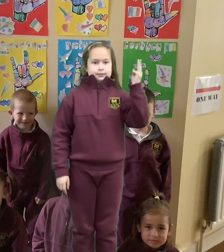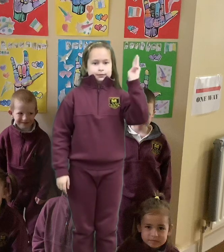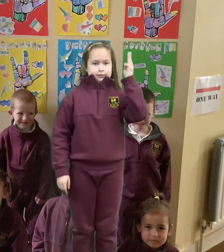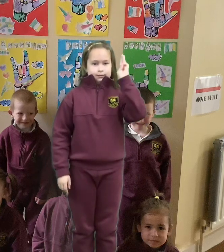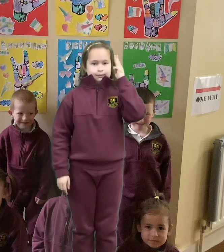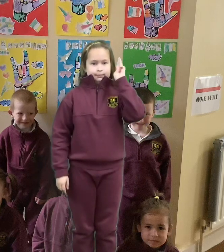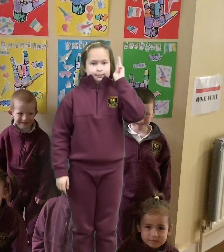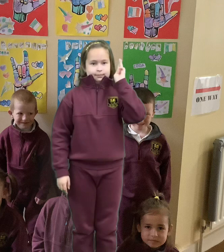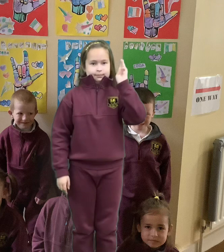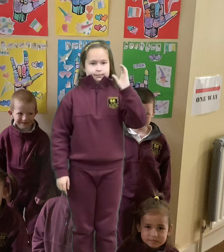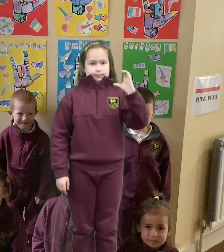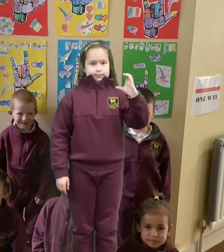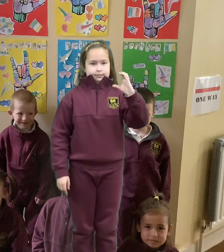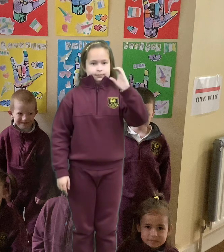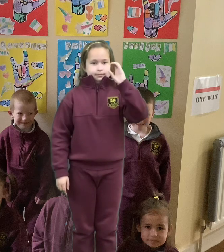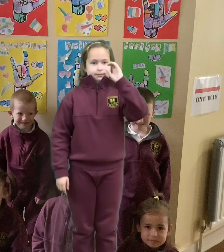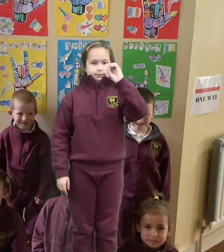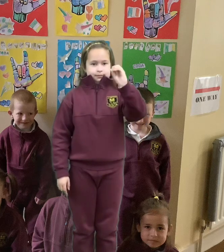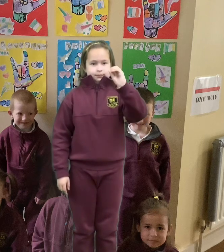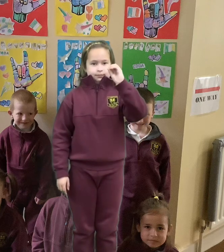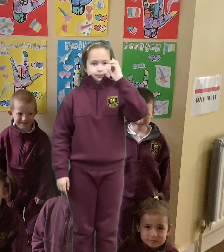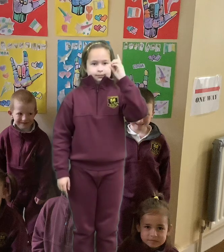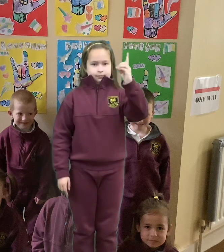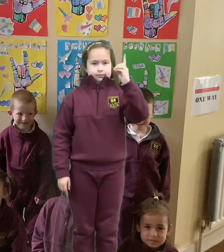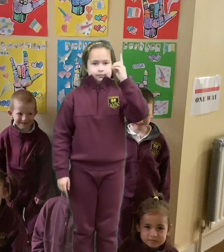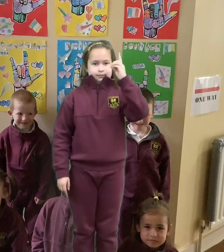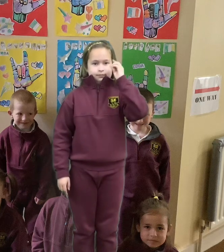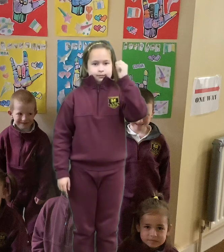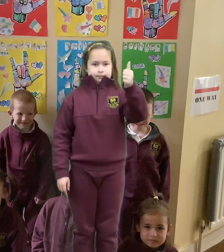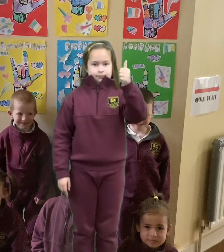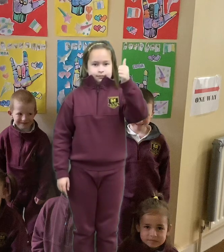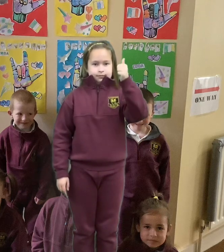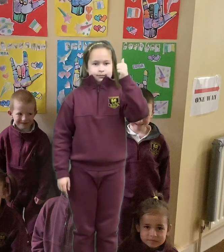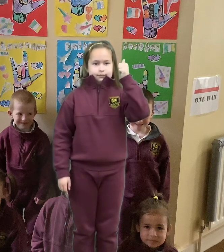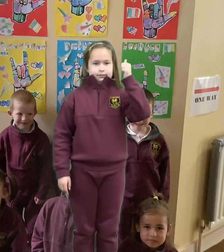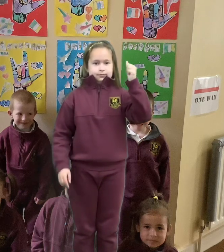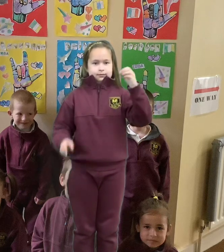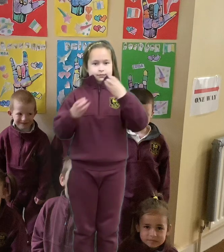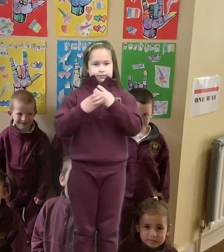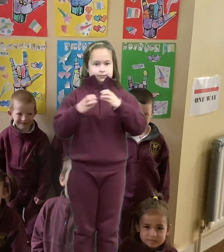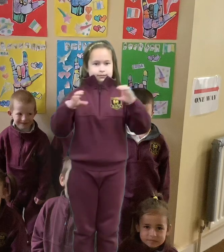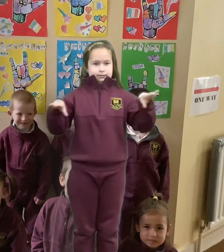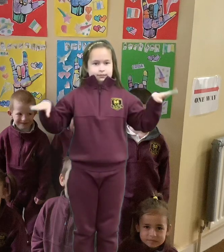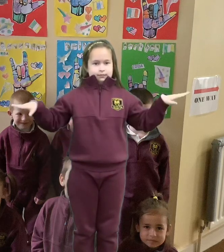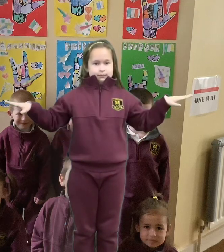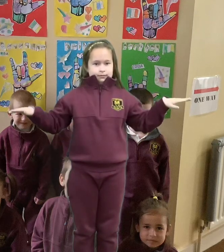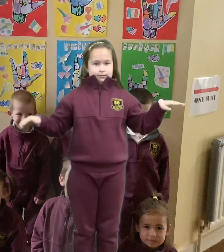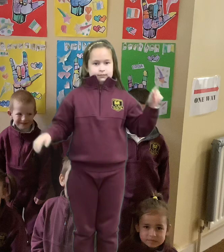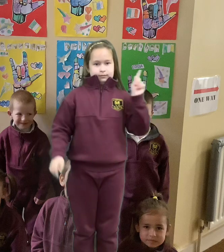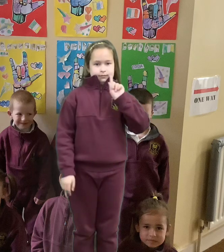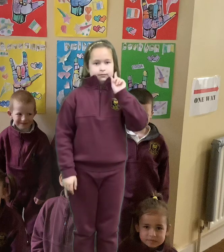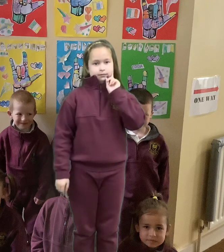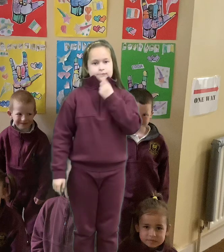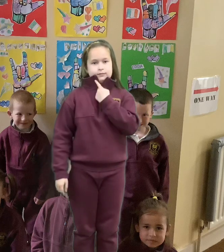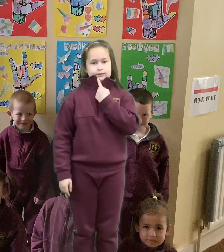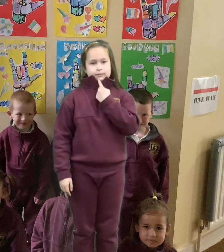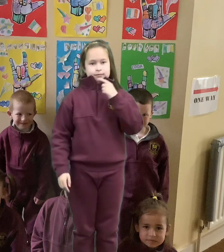pictures for colder day children of deaf